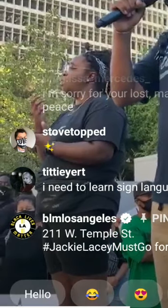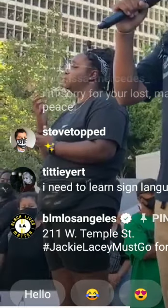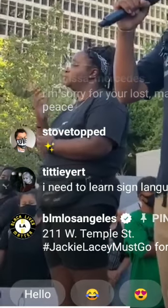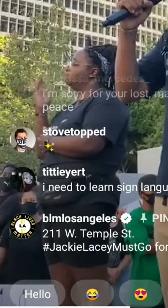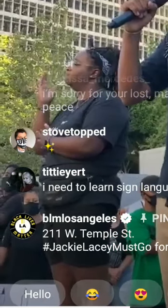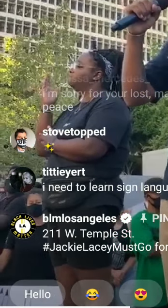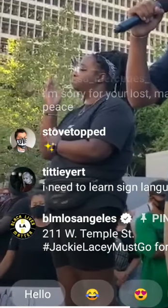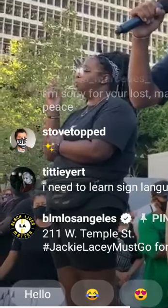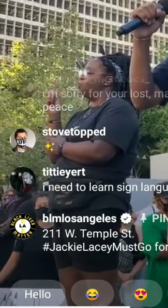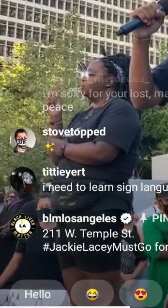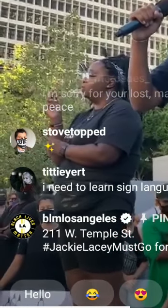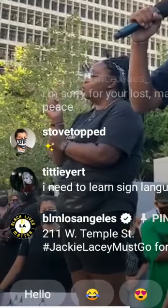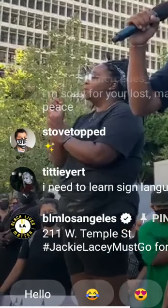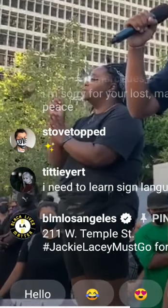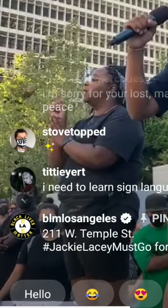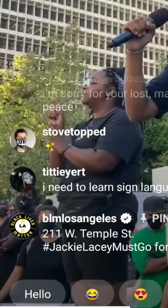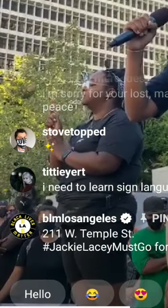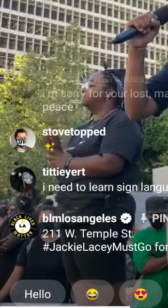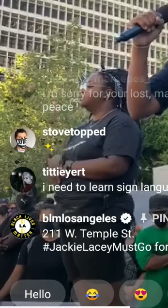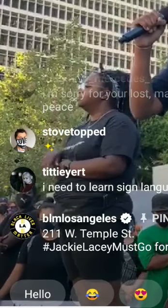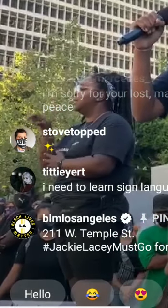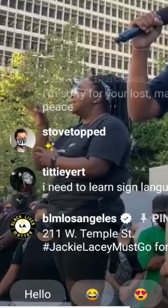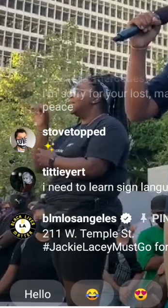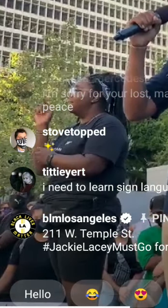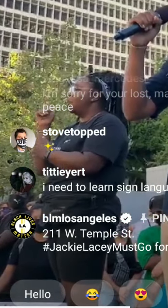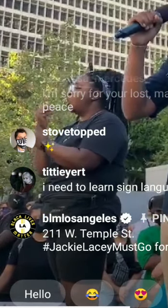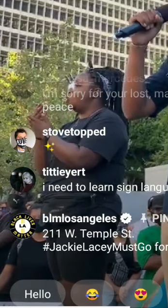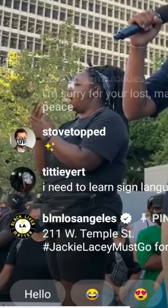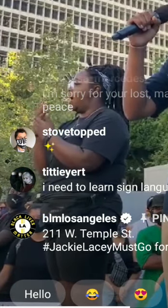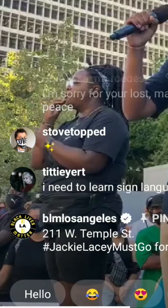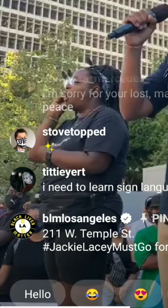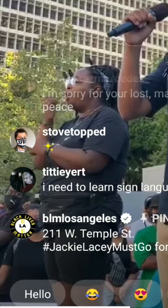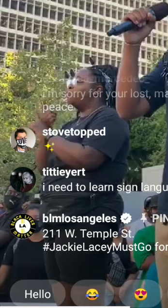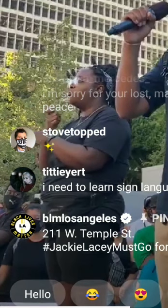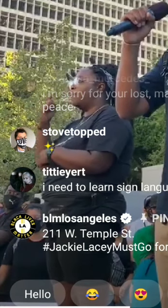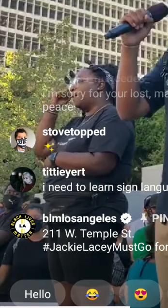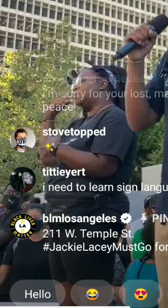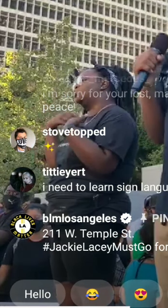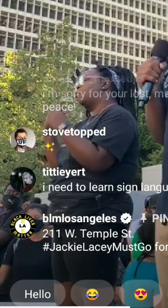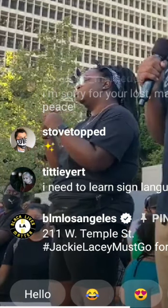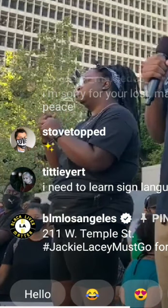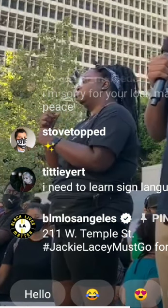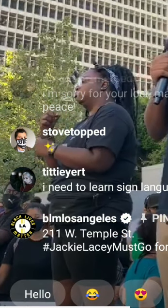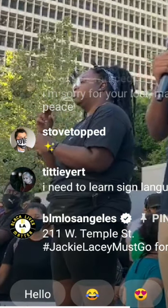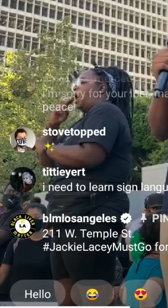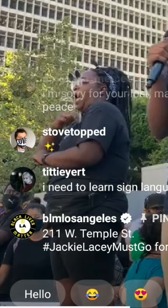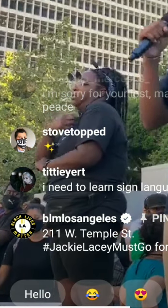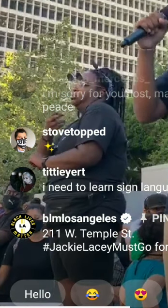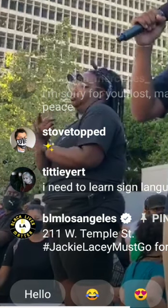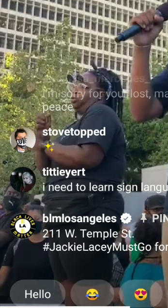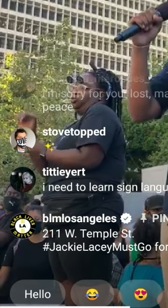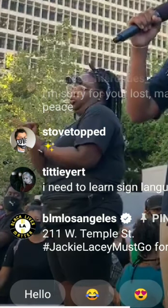I want to tell you a story. And some of you may have heard this story before, but I need you to